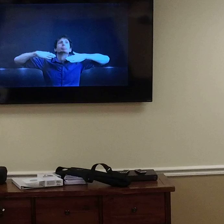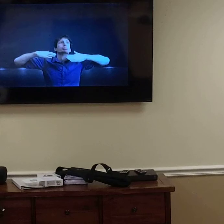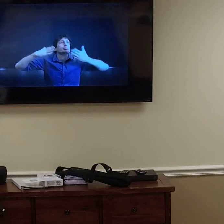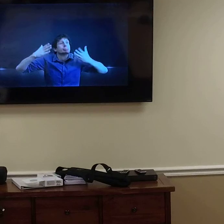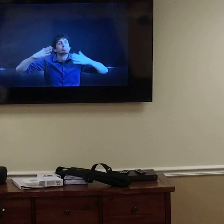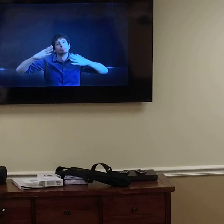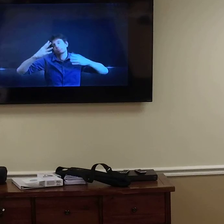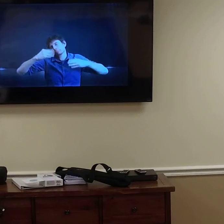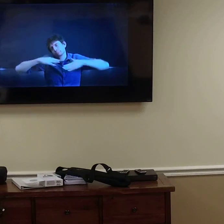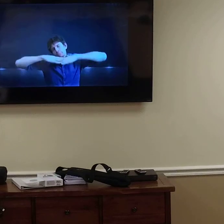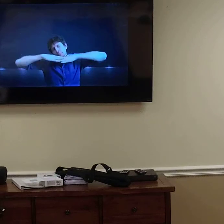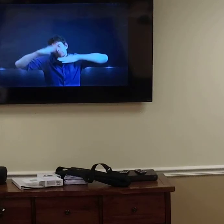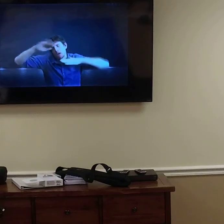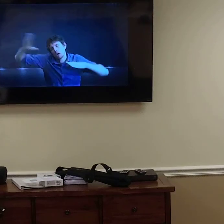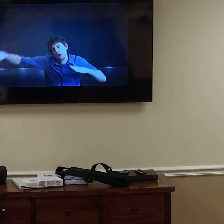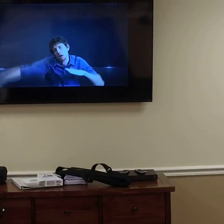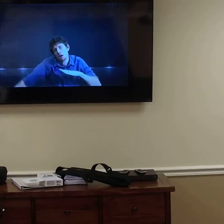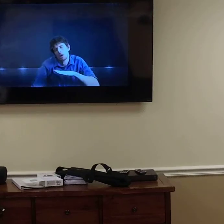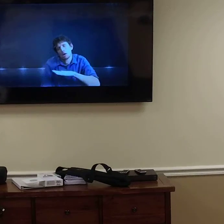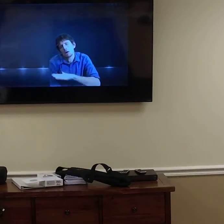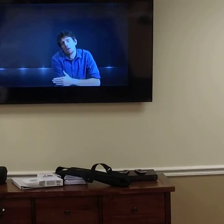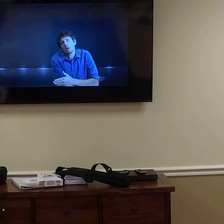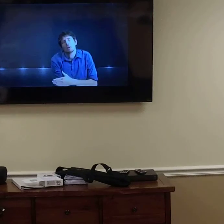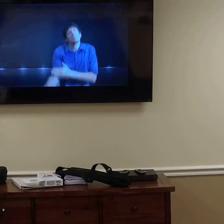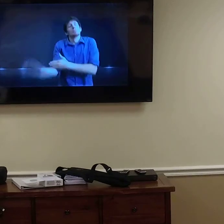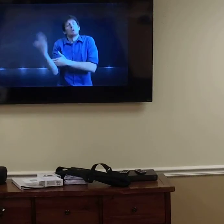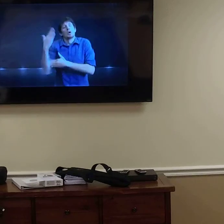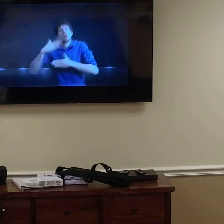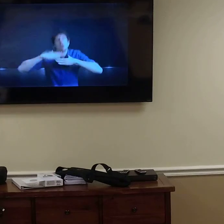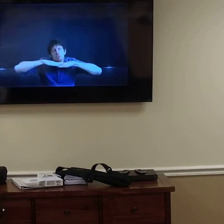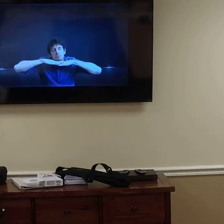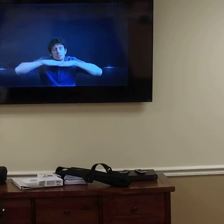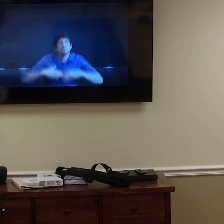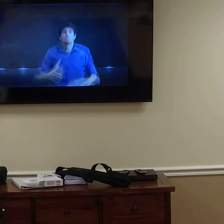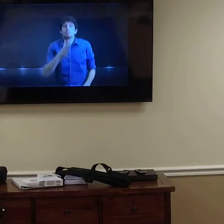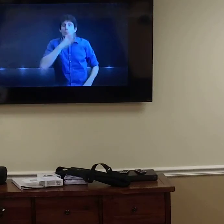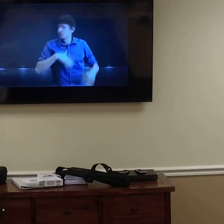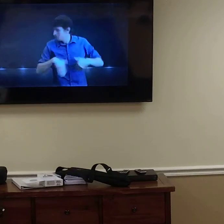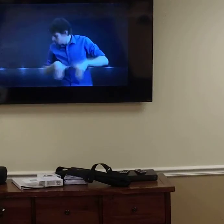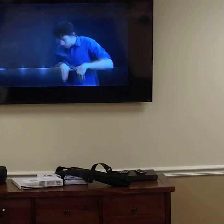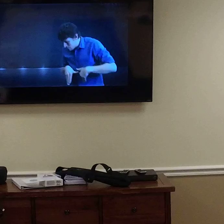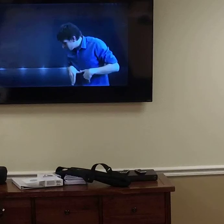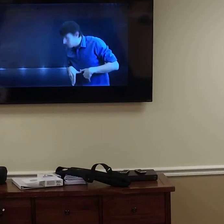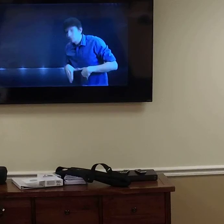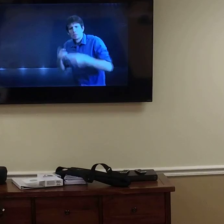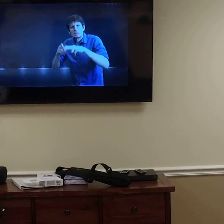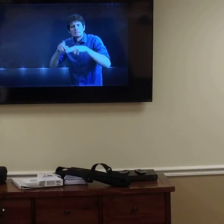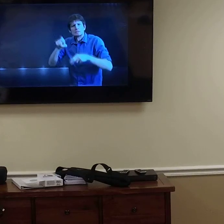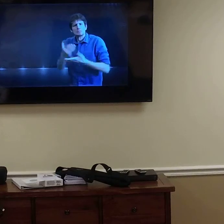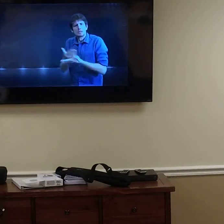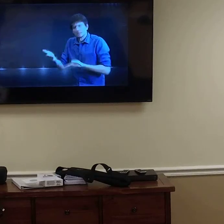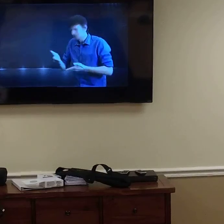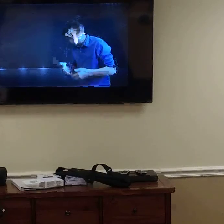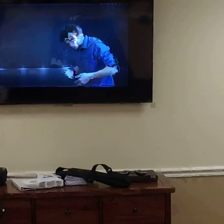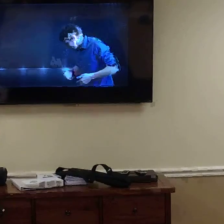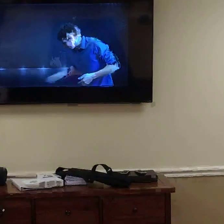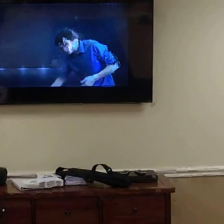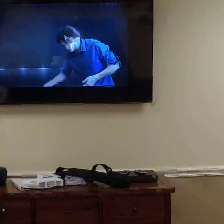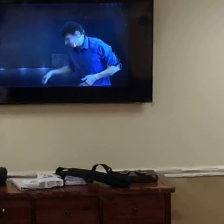So now he's put in a different place, and he goes to sleep all night, and the next morning, a woman's coming through, and she's got